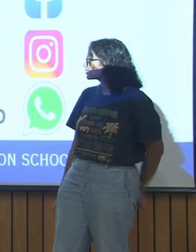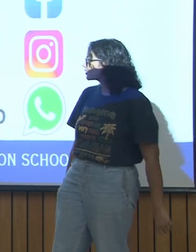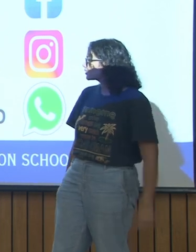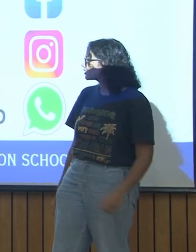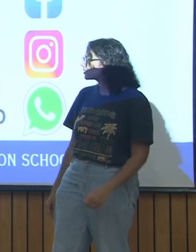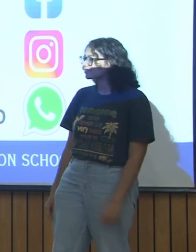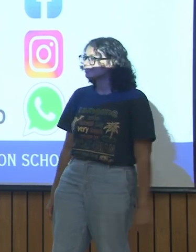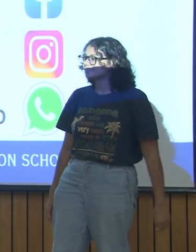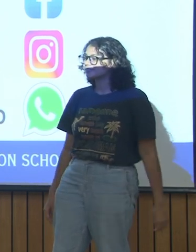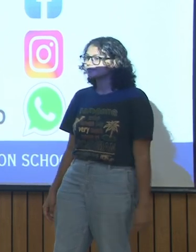Introduce yourself.